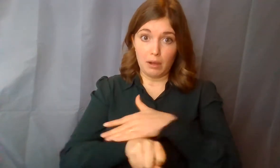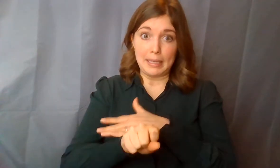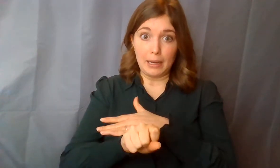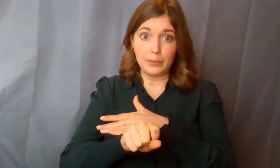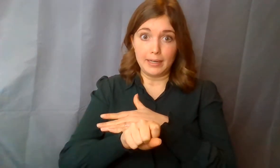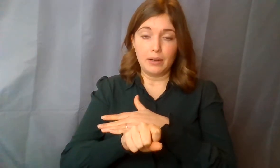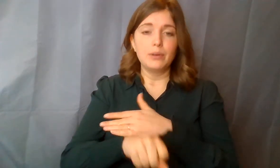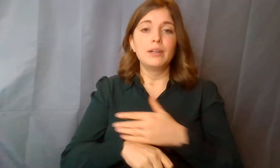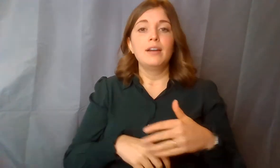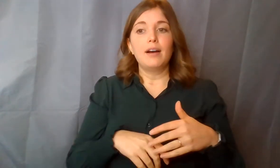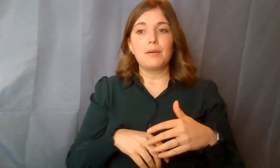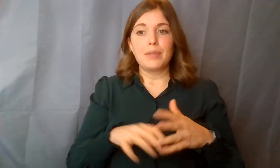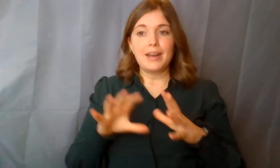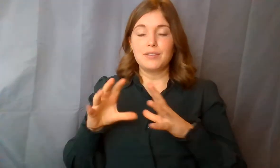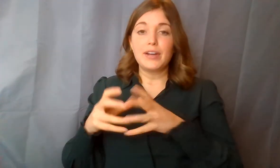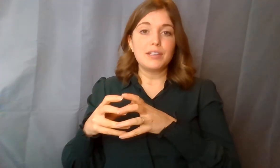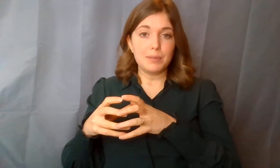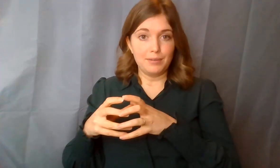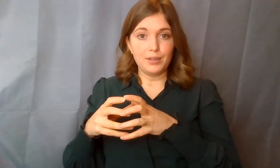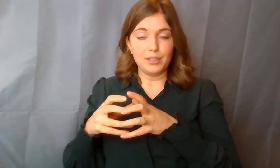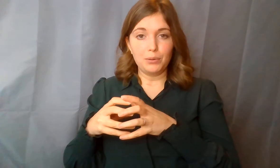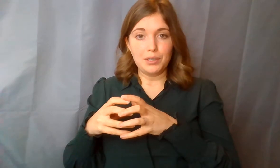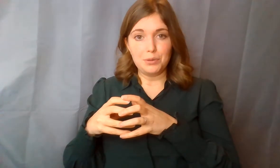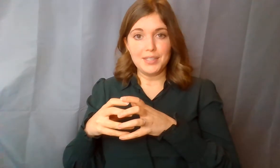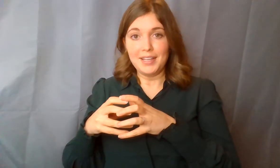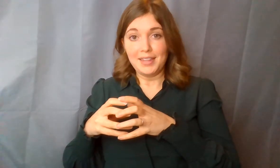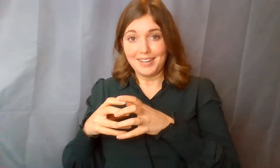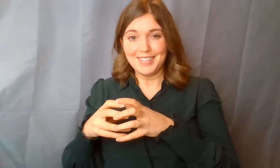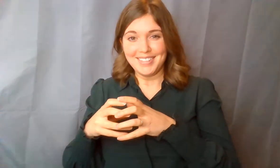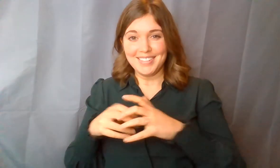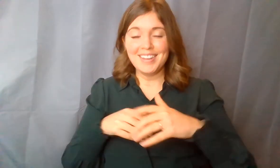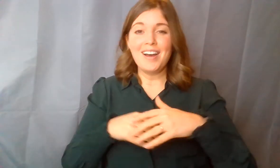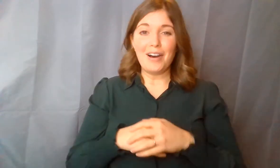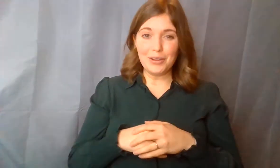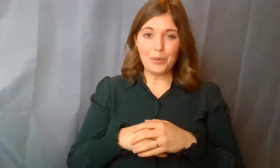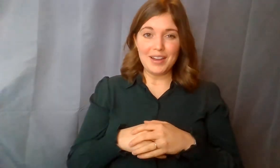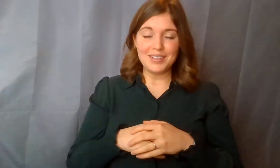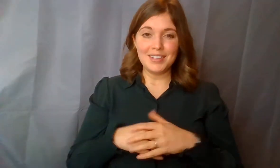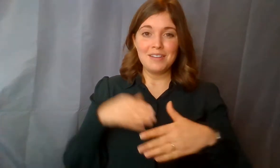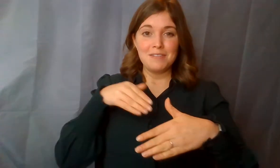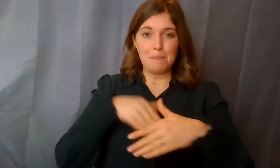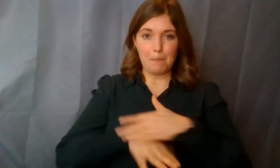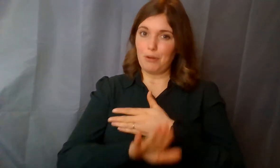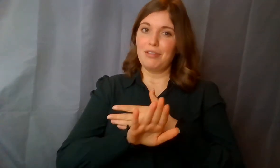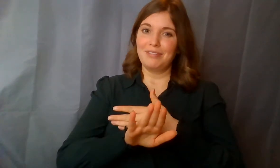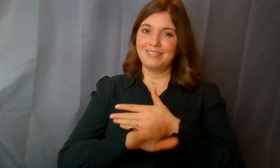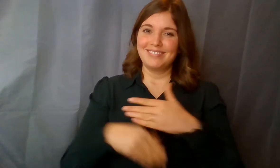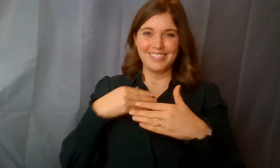coming out right now. That is very specifically only used in that instance. Otherwise, birth.